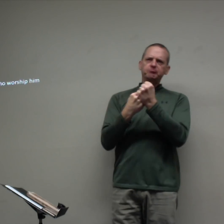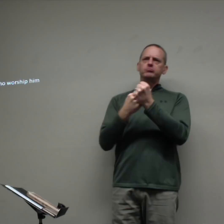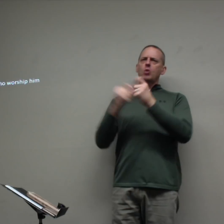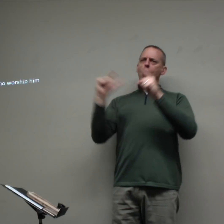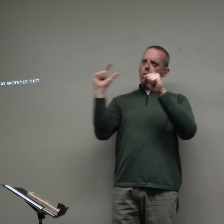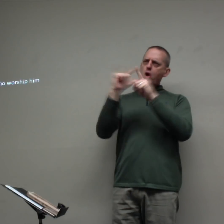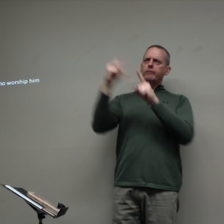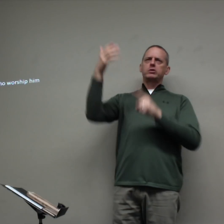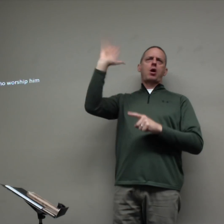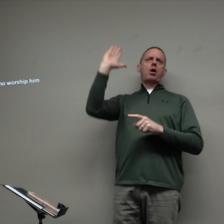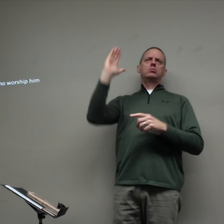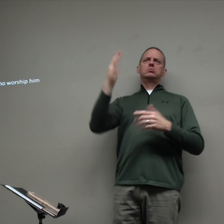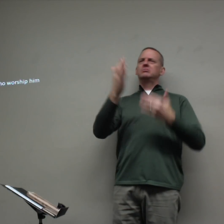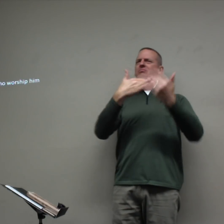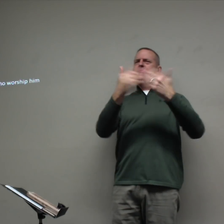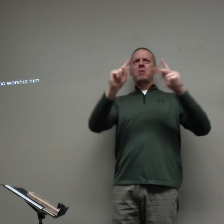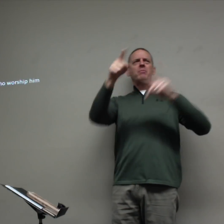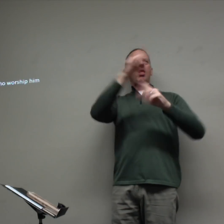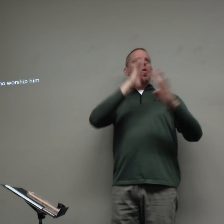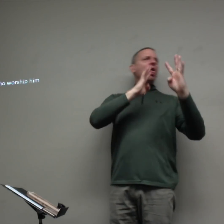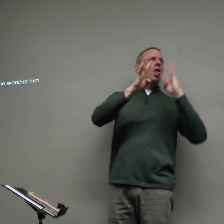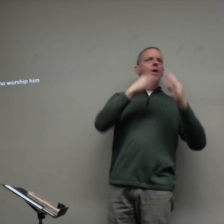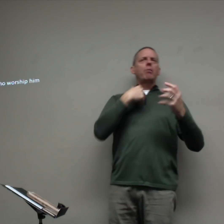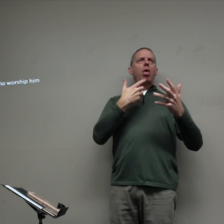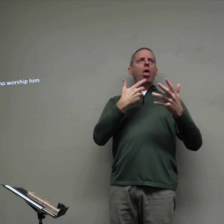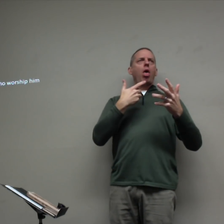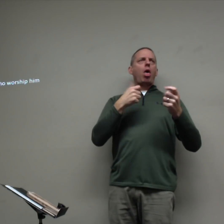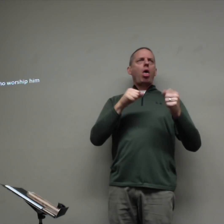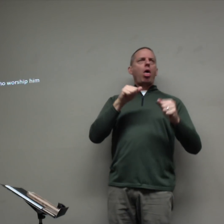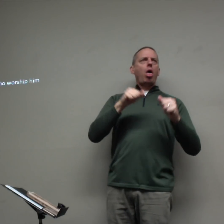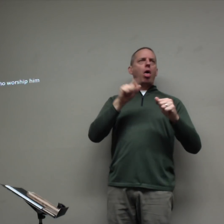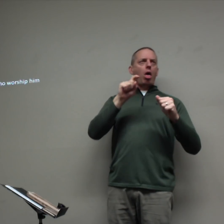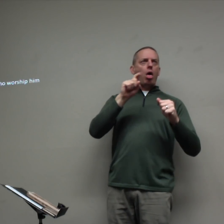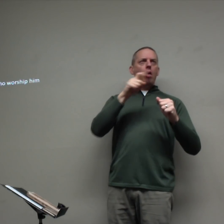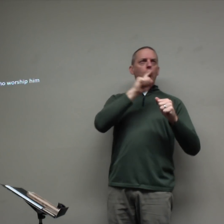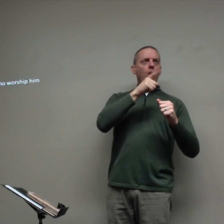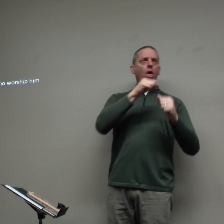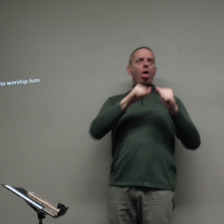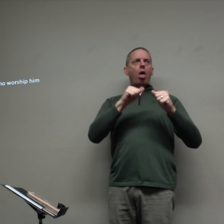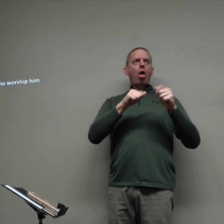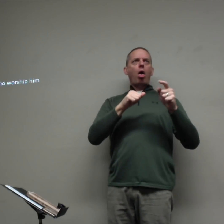And I support him, and I support the word of God. And no matter what other people